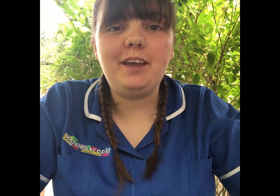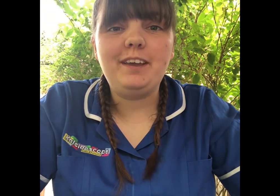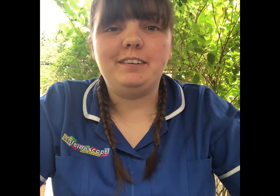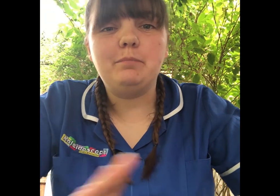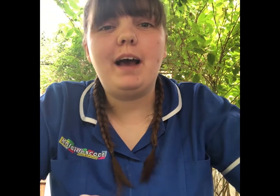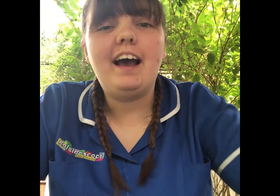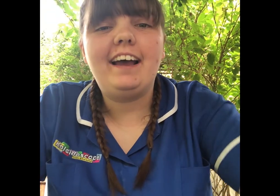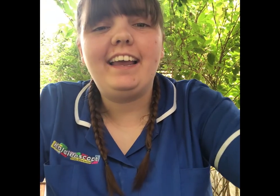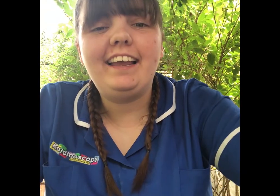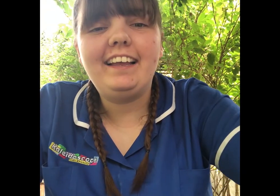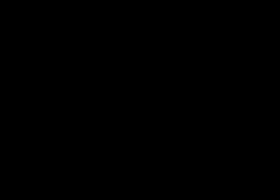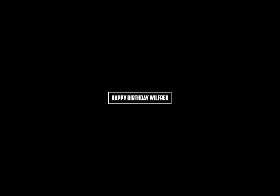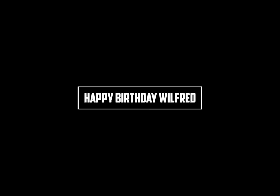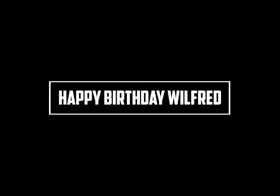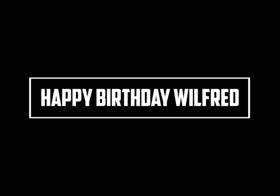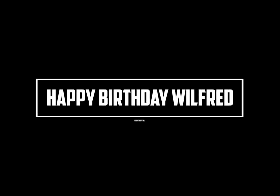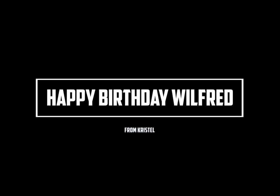soon. Bye!